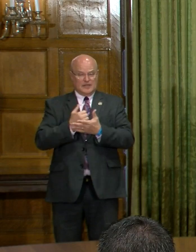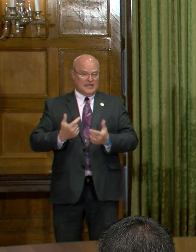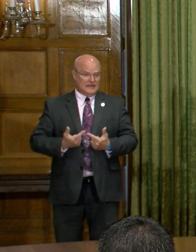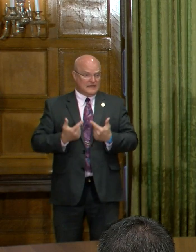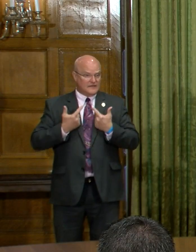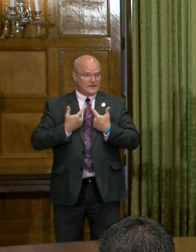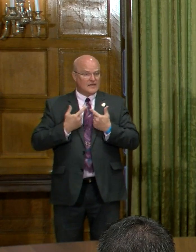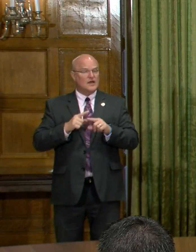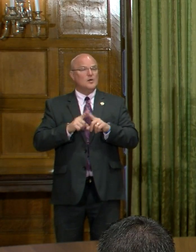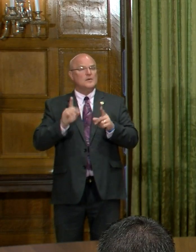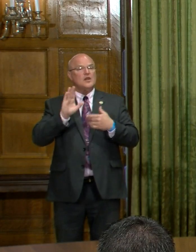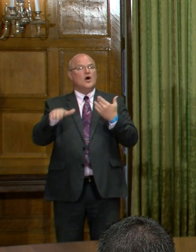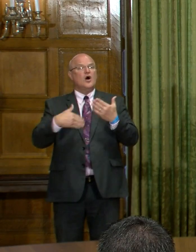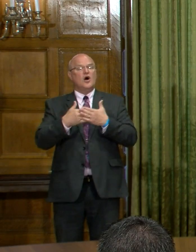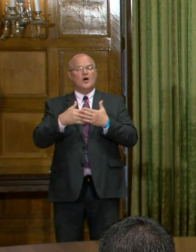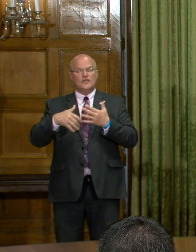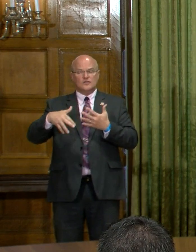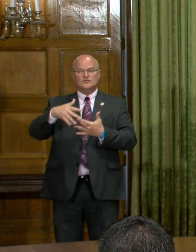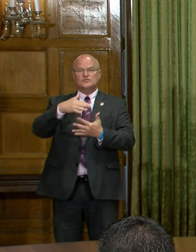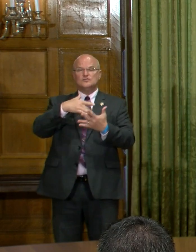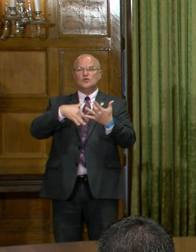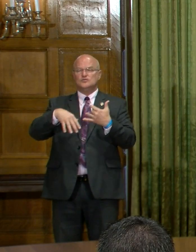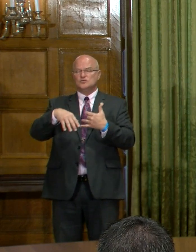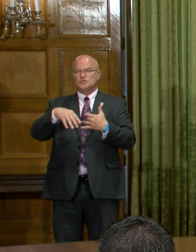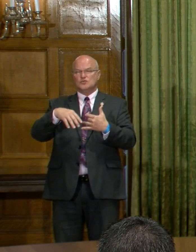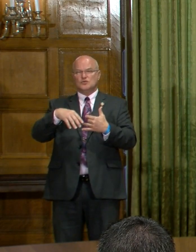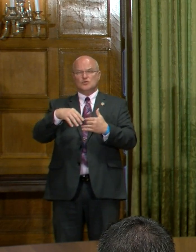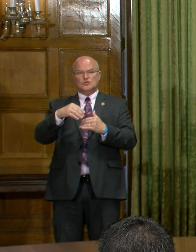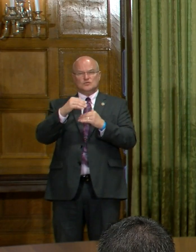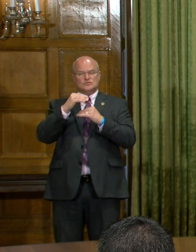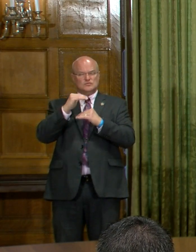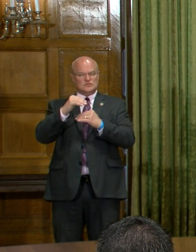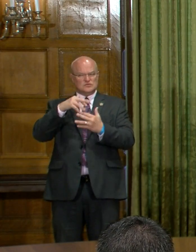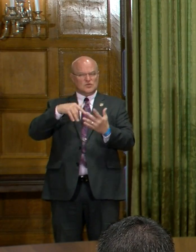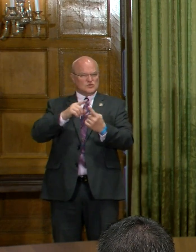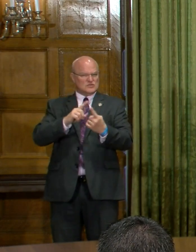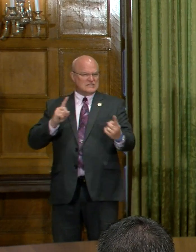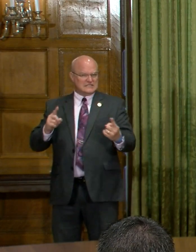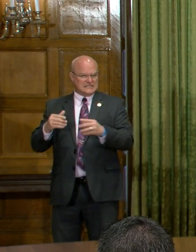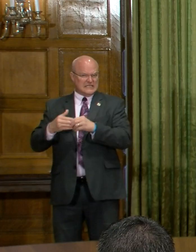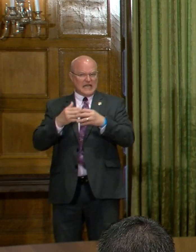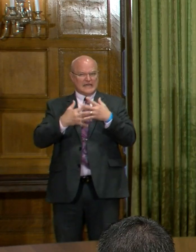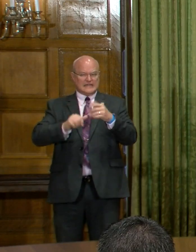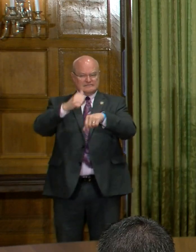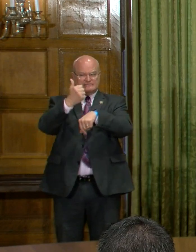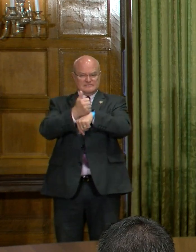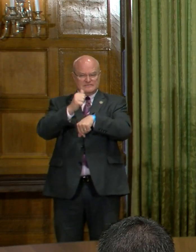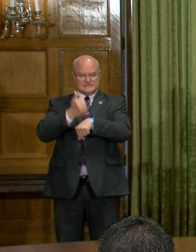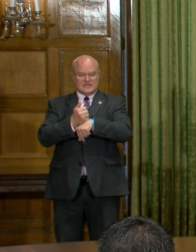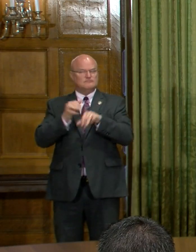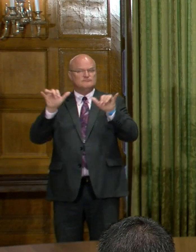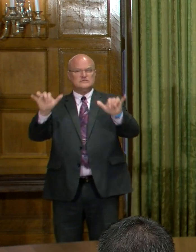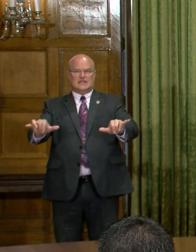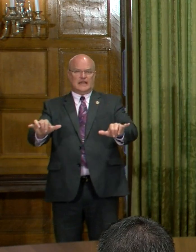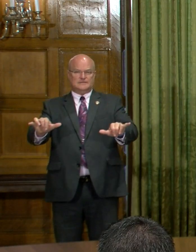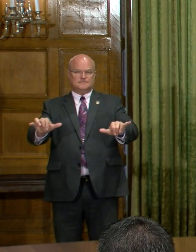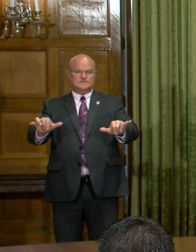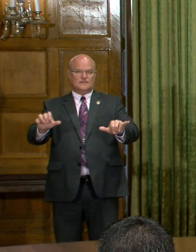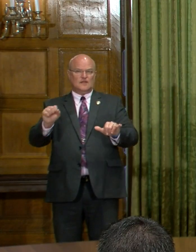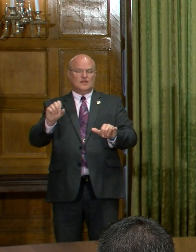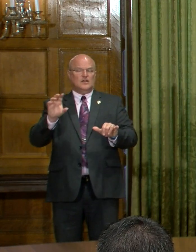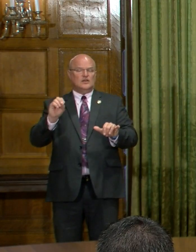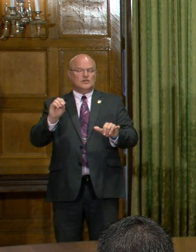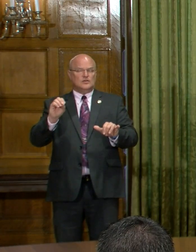living, but all of the social restrictions and distancing guidelines that we put into place will still be there.